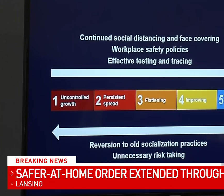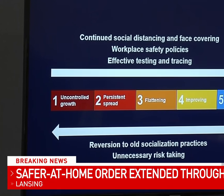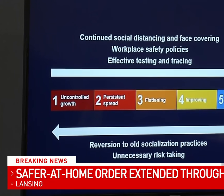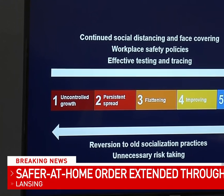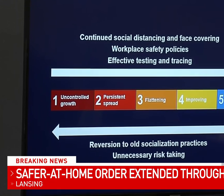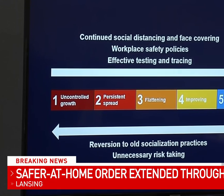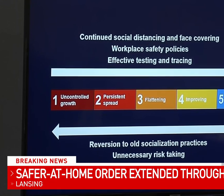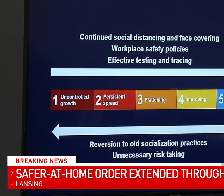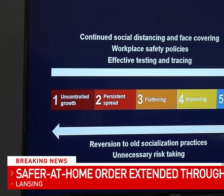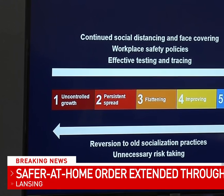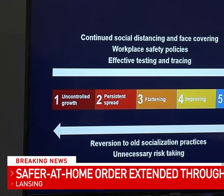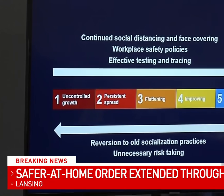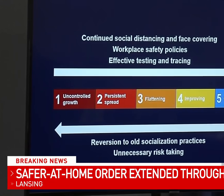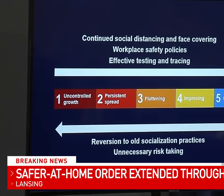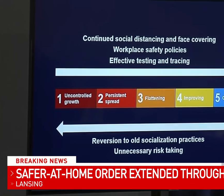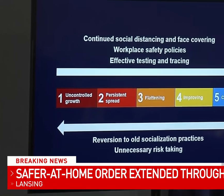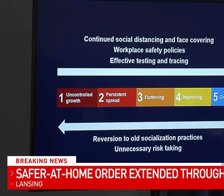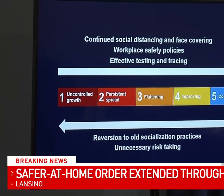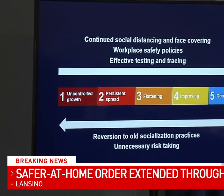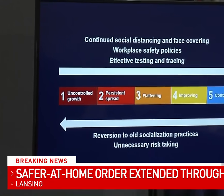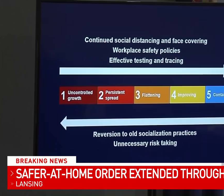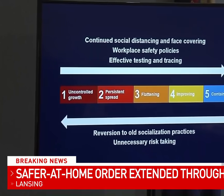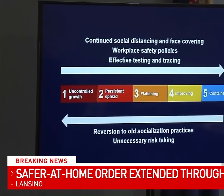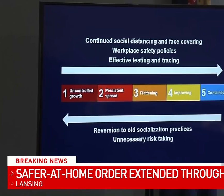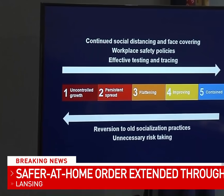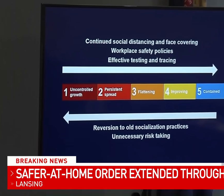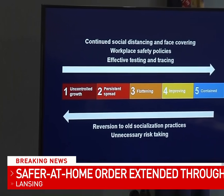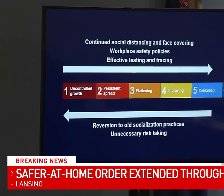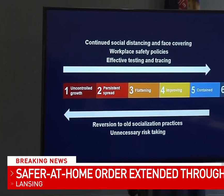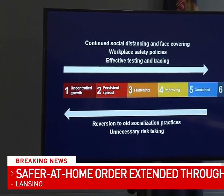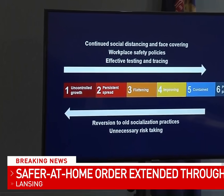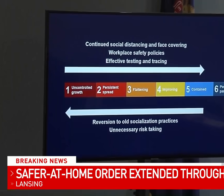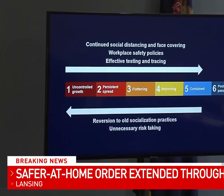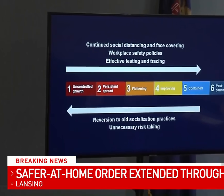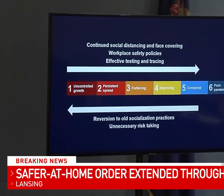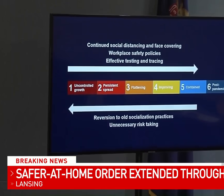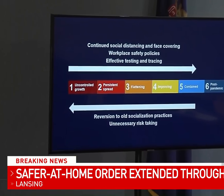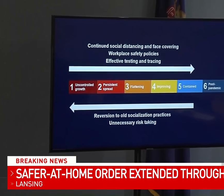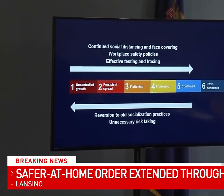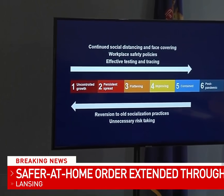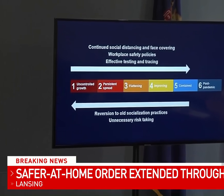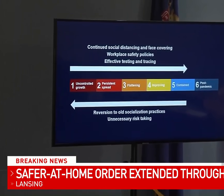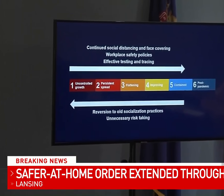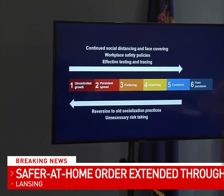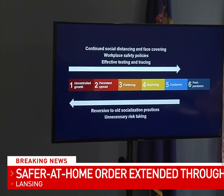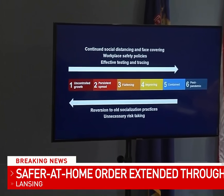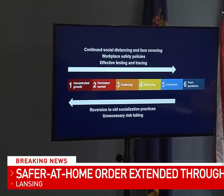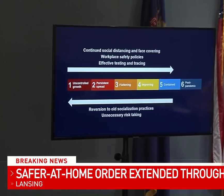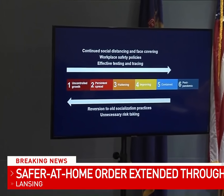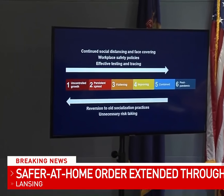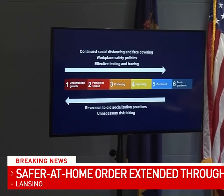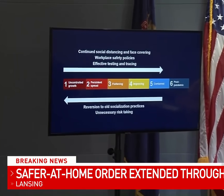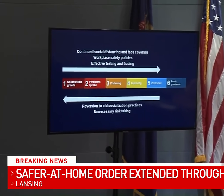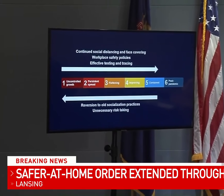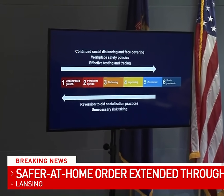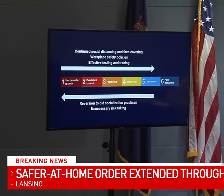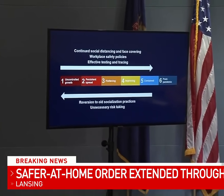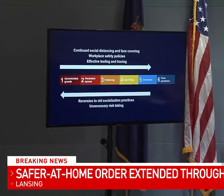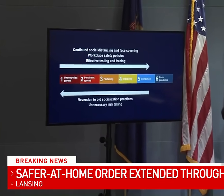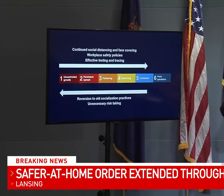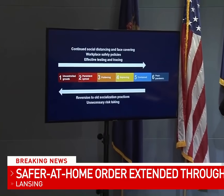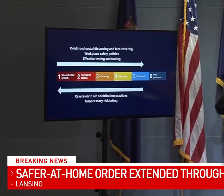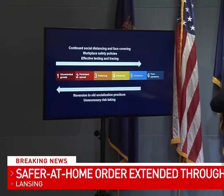Abandoning the science and safety measures would expose us to a second wave that could possibly dwarf the one that we've been through